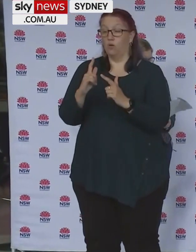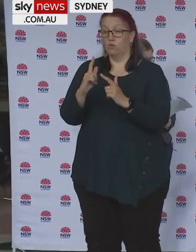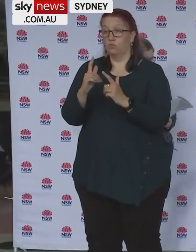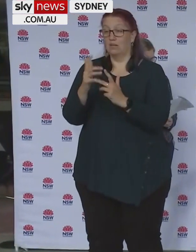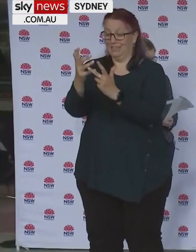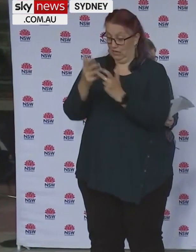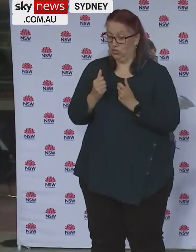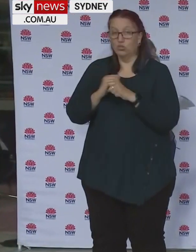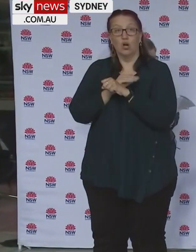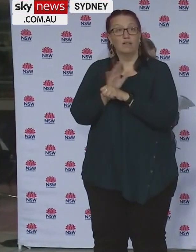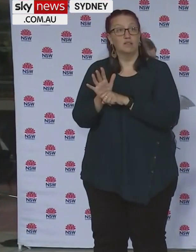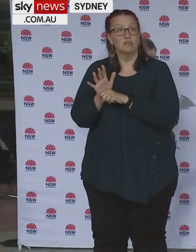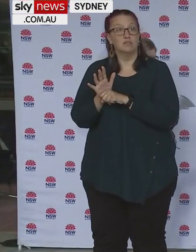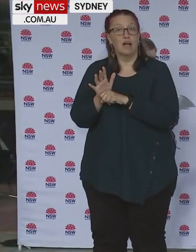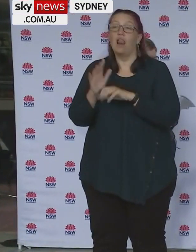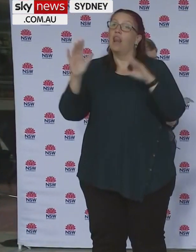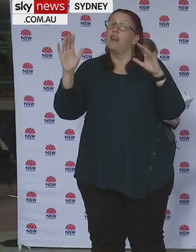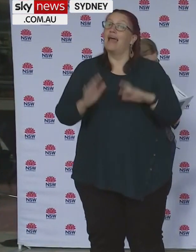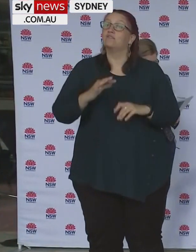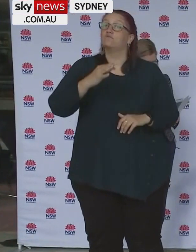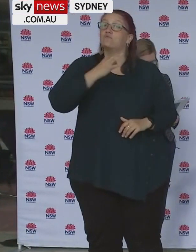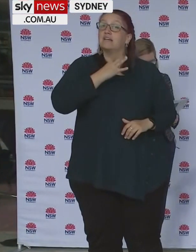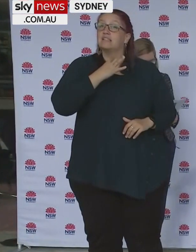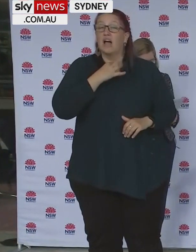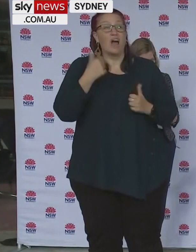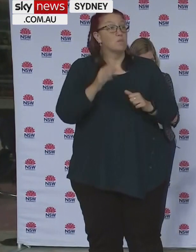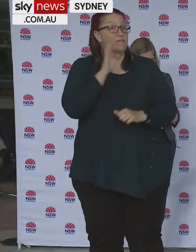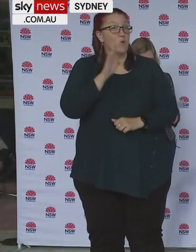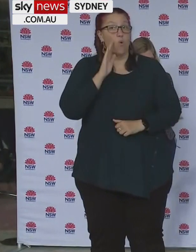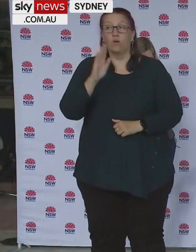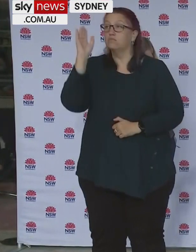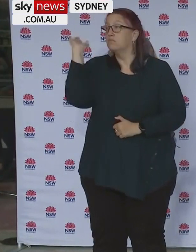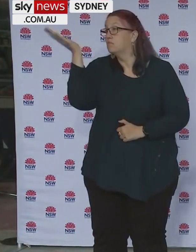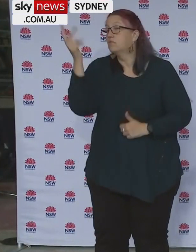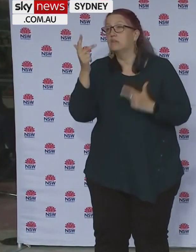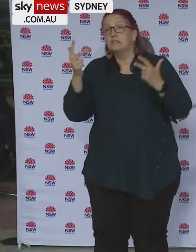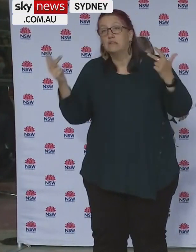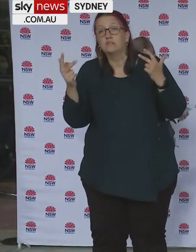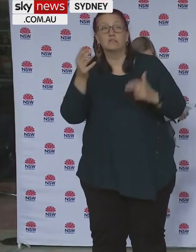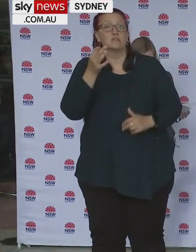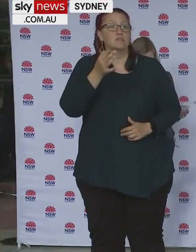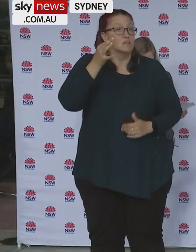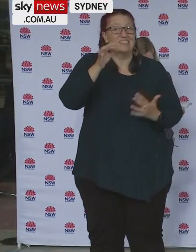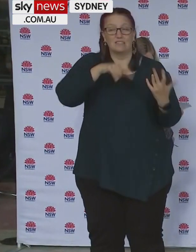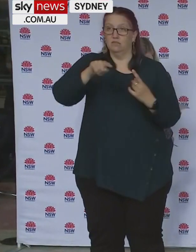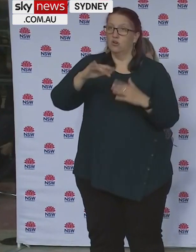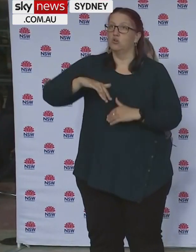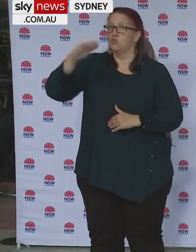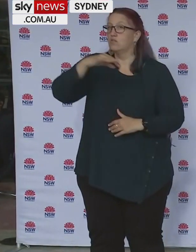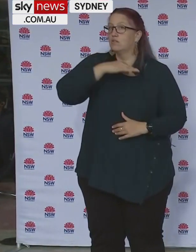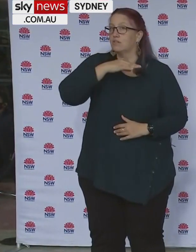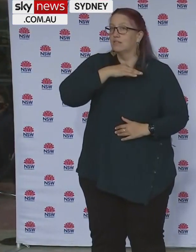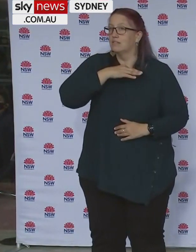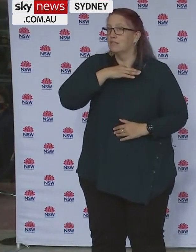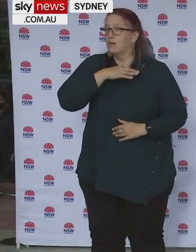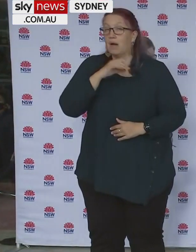lockdown, hospitality venues and the like are not posing a risk, but people going about their business, shopping and interacting with